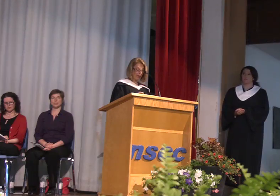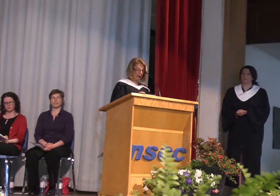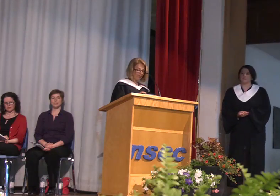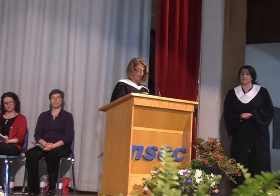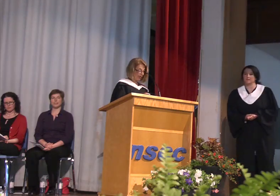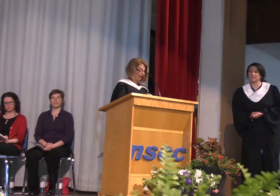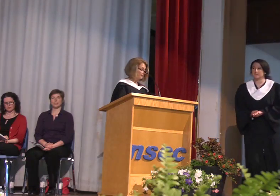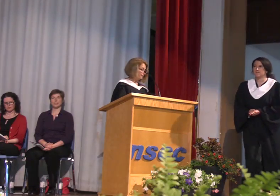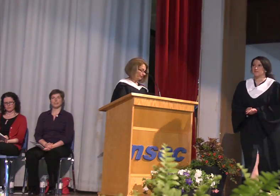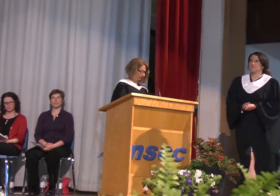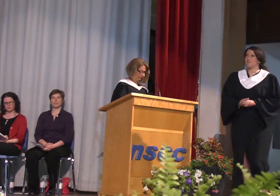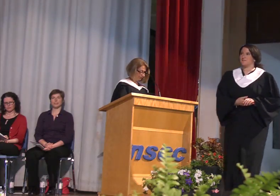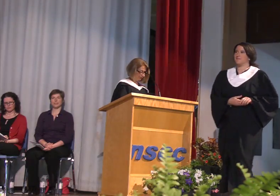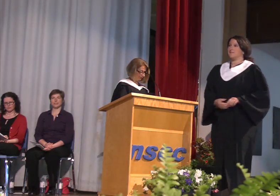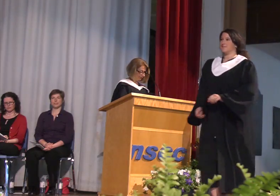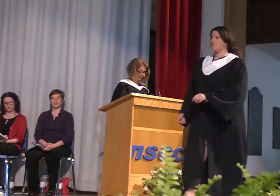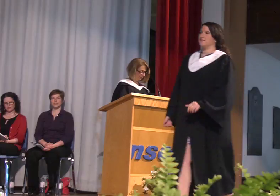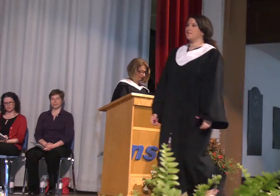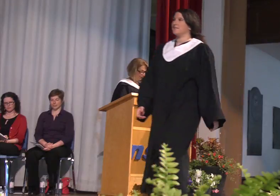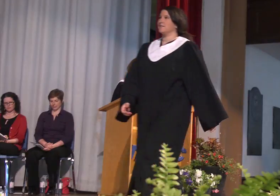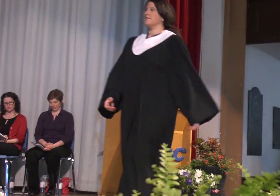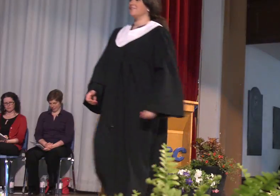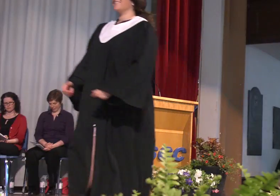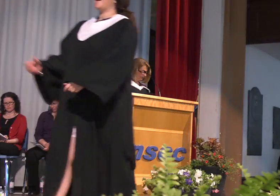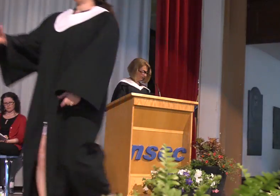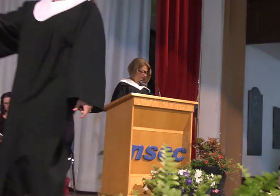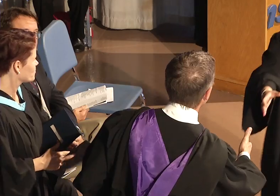Caitlin McCluskey.